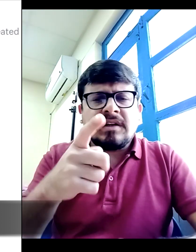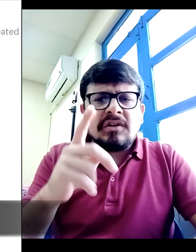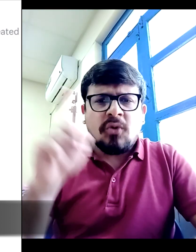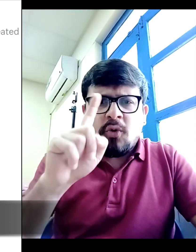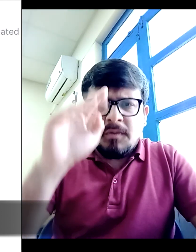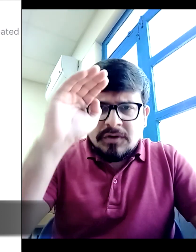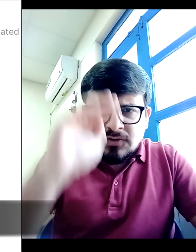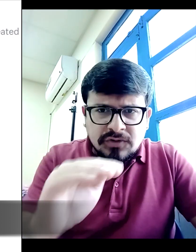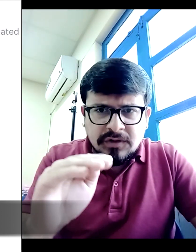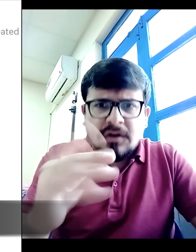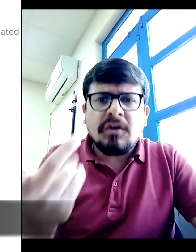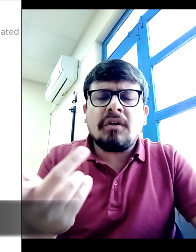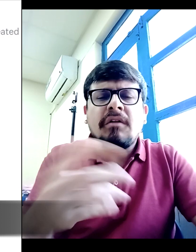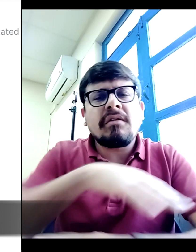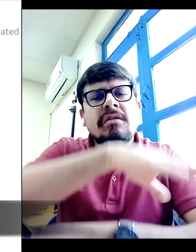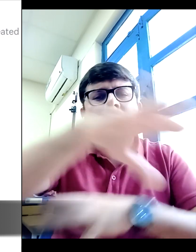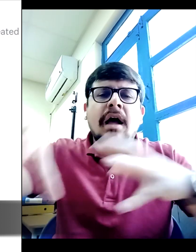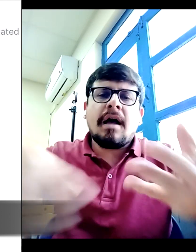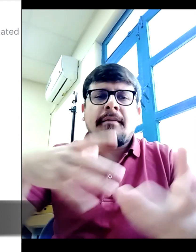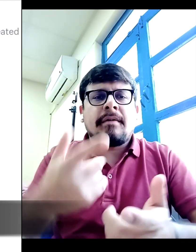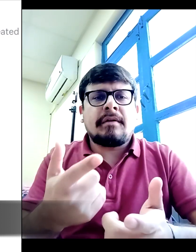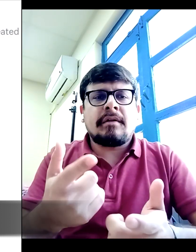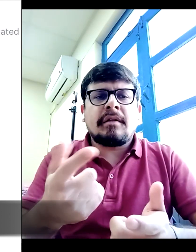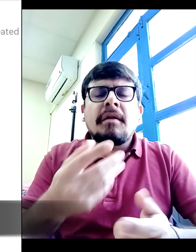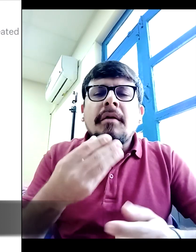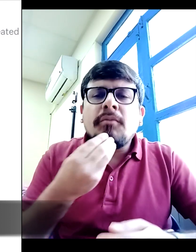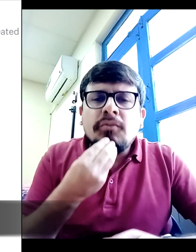whether they are young or they are old.